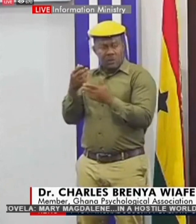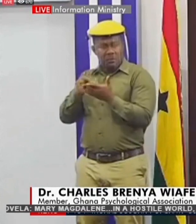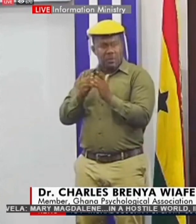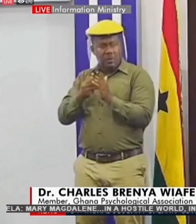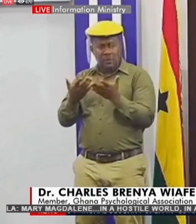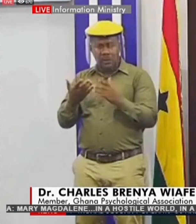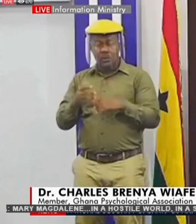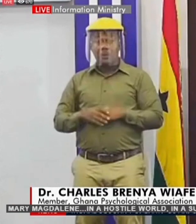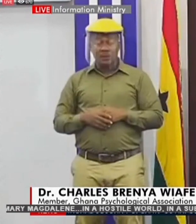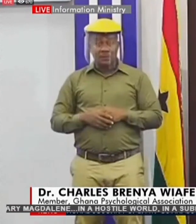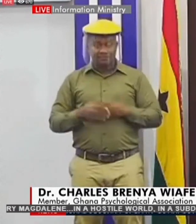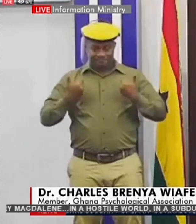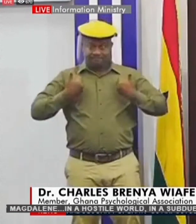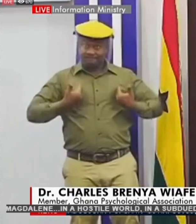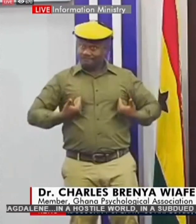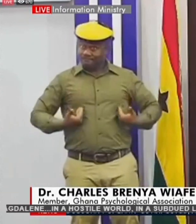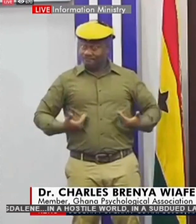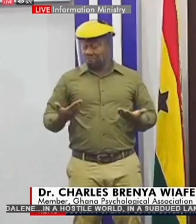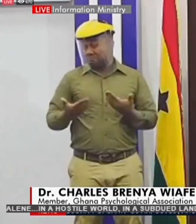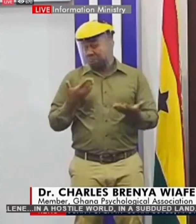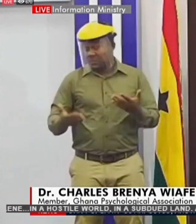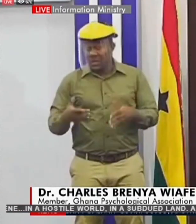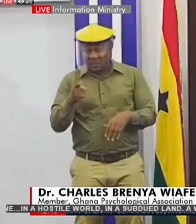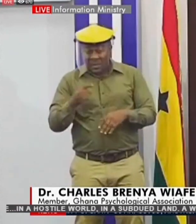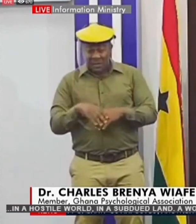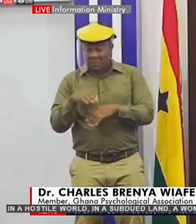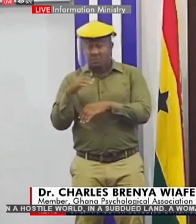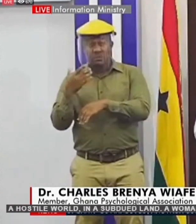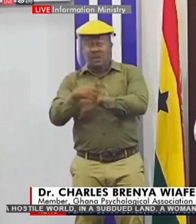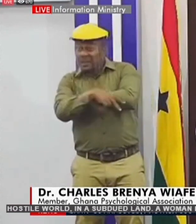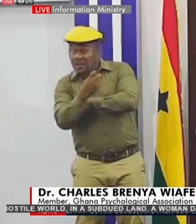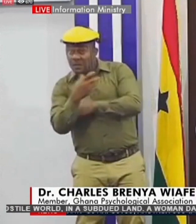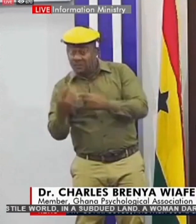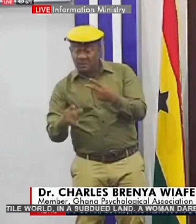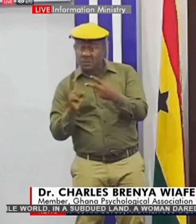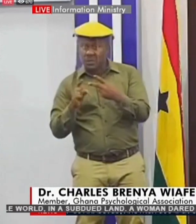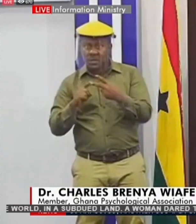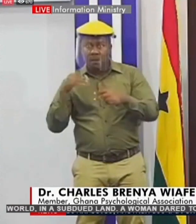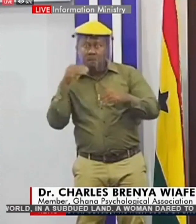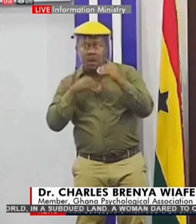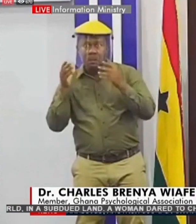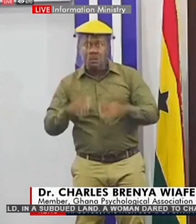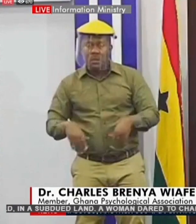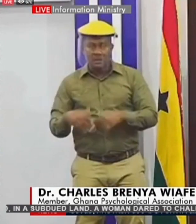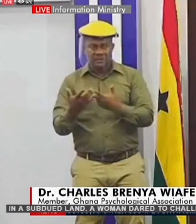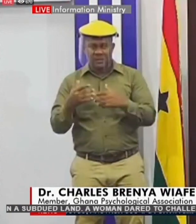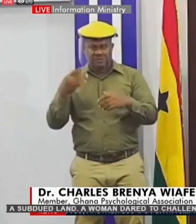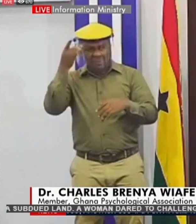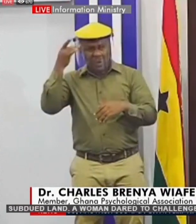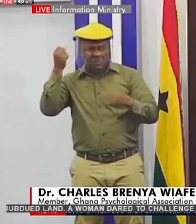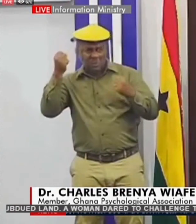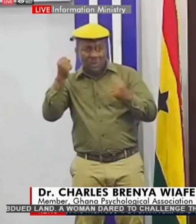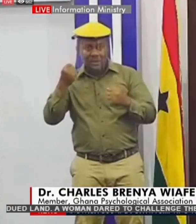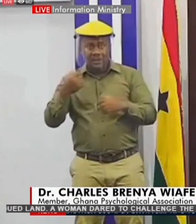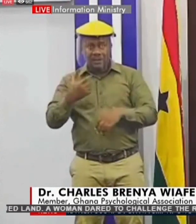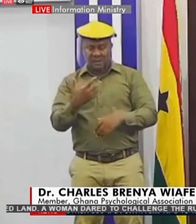that was made on an individual. Either he was a criminal, a traitor, or a thief. And the essence is to